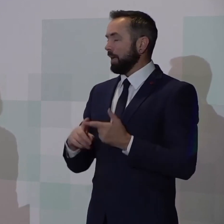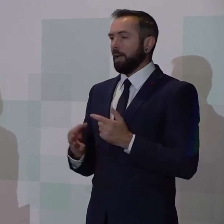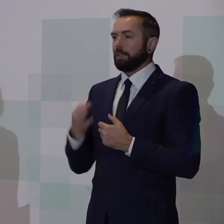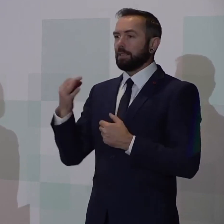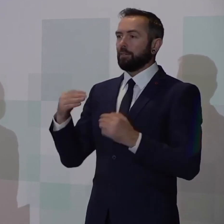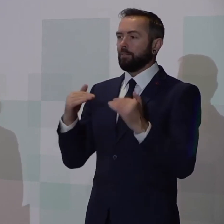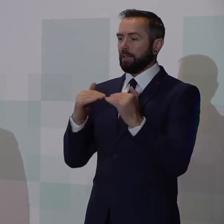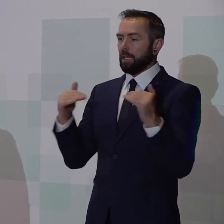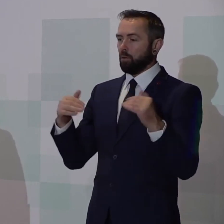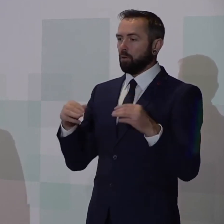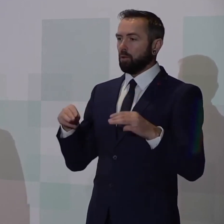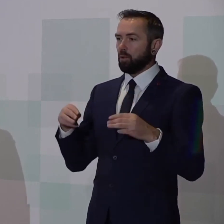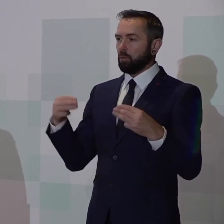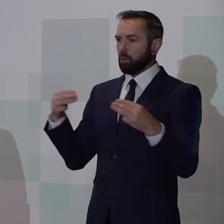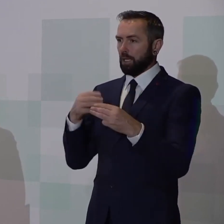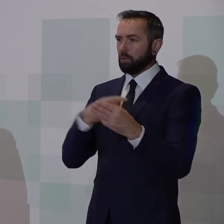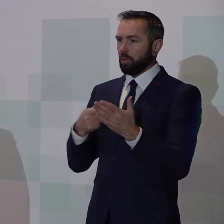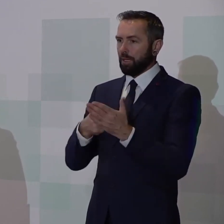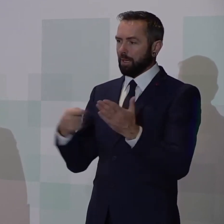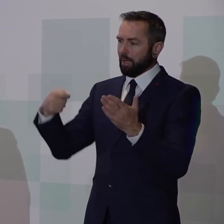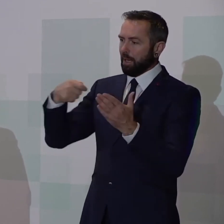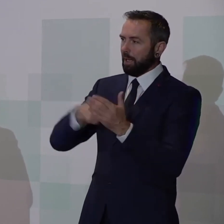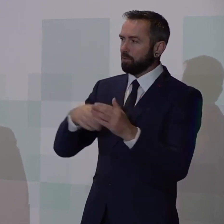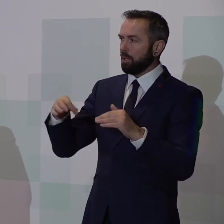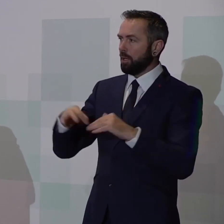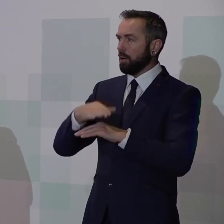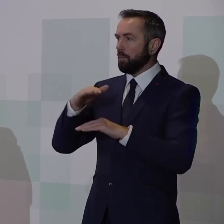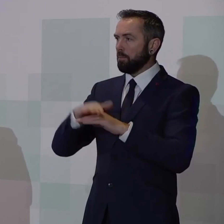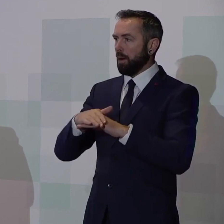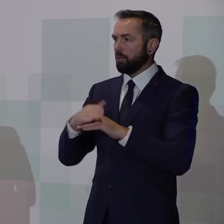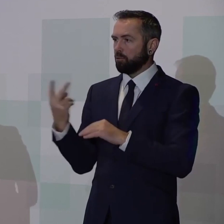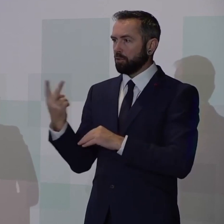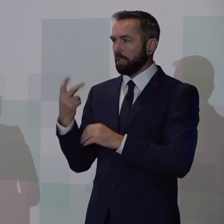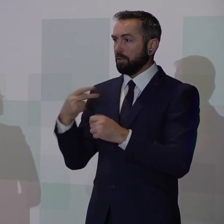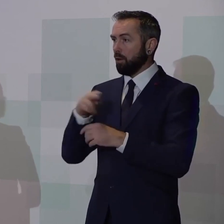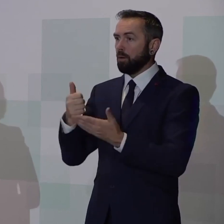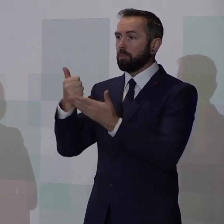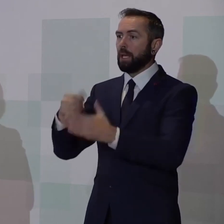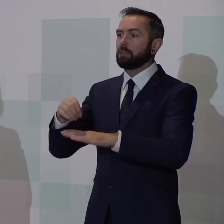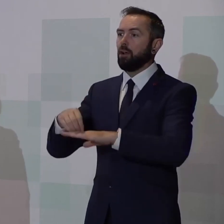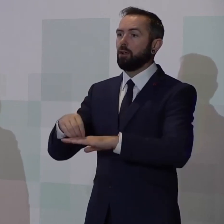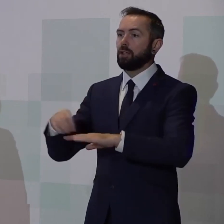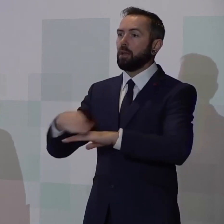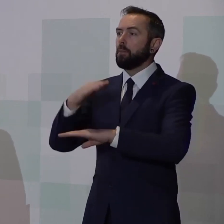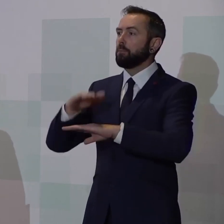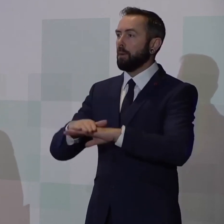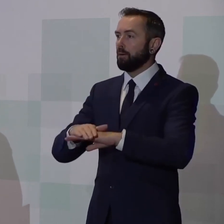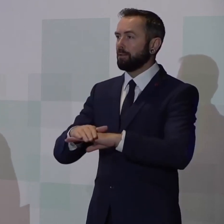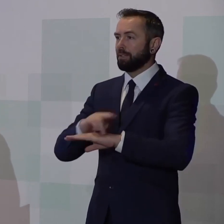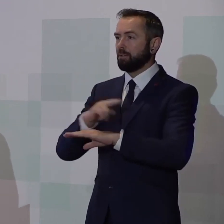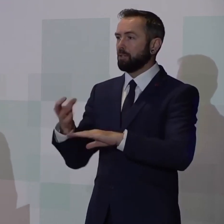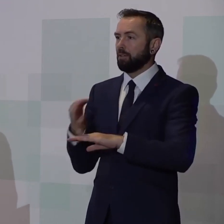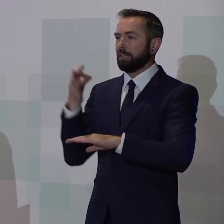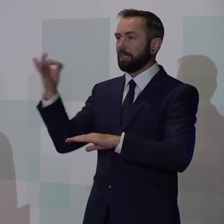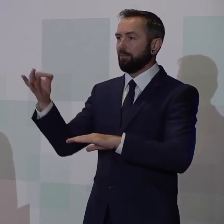protection to an extramarital union, to a relationship that wasn't based on marriage, would not be giving